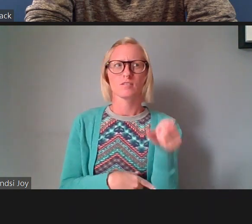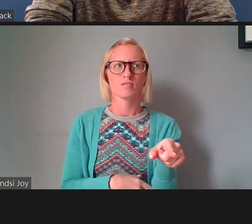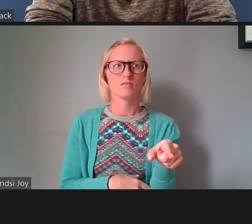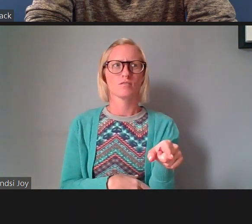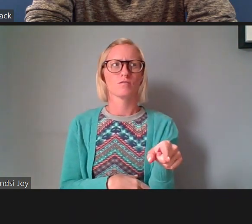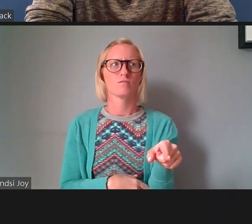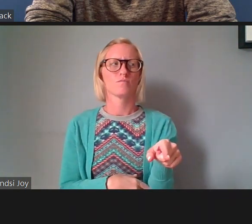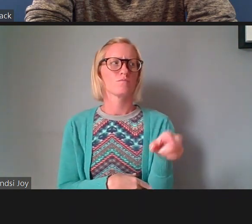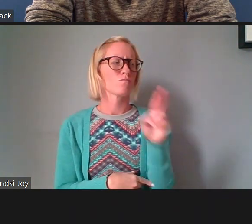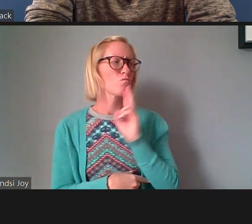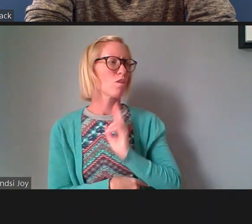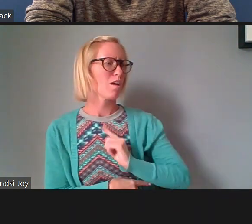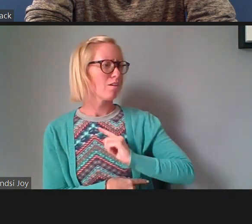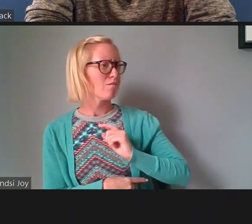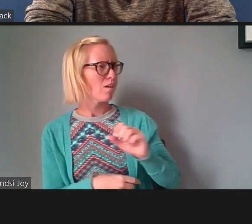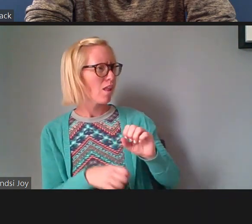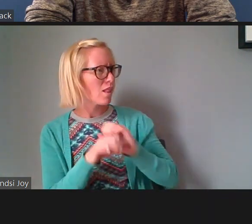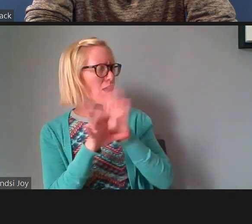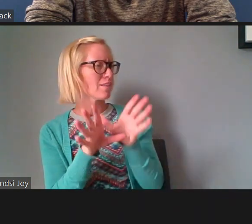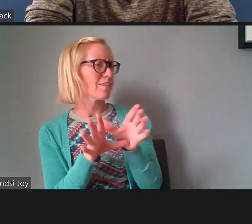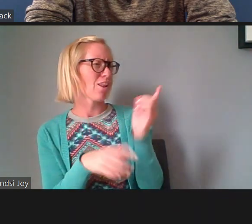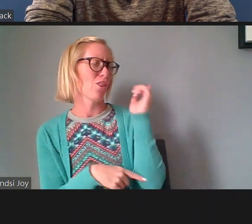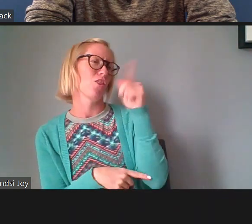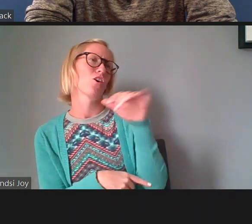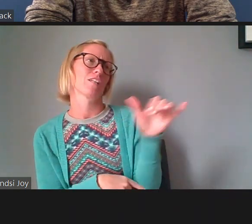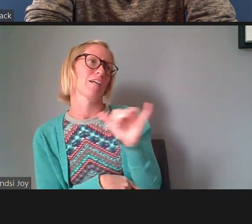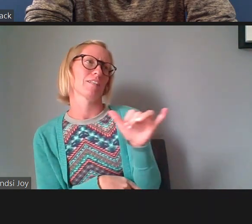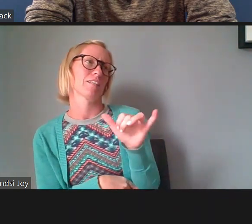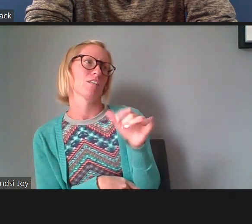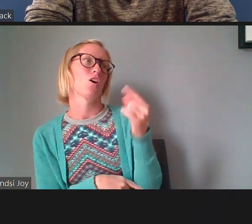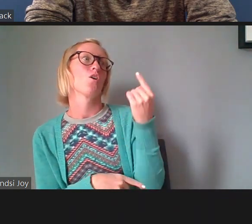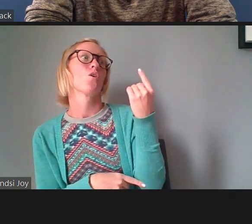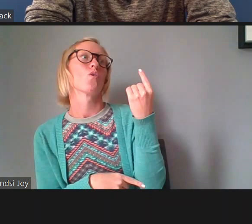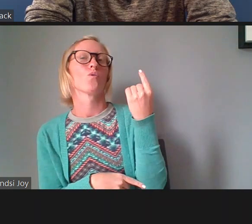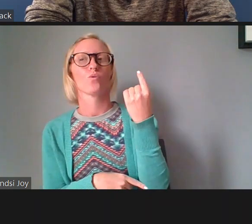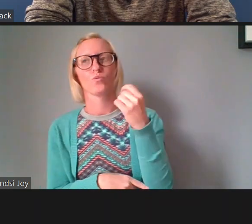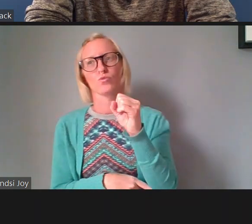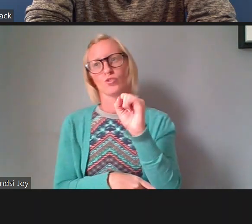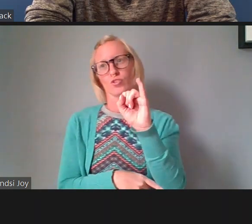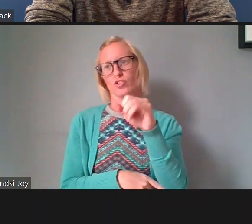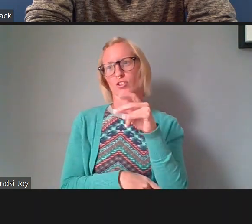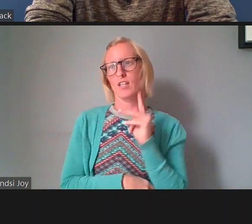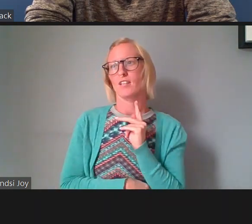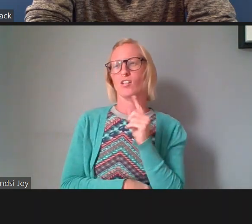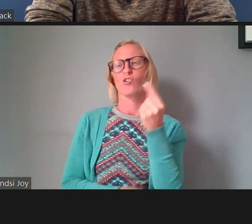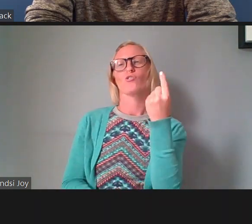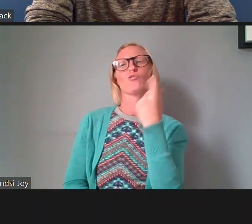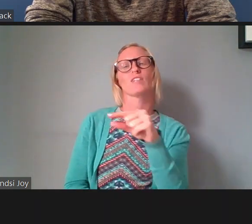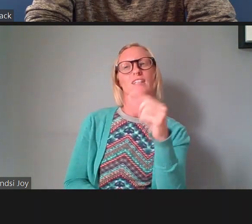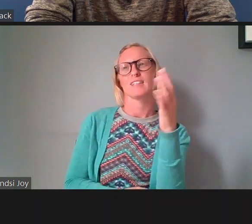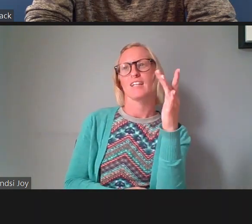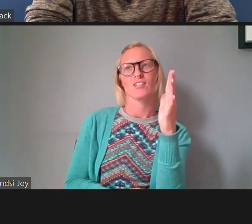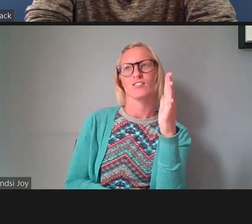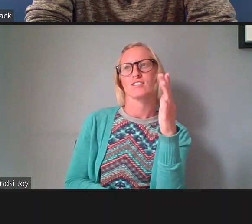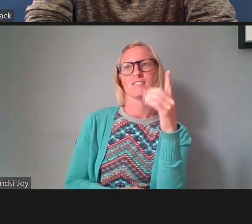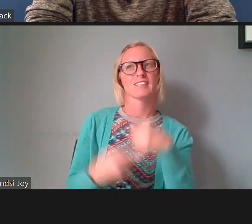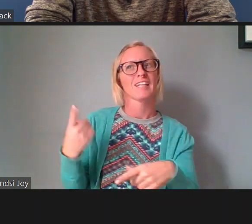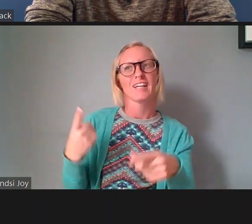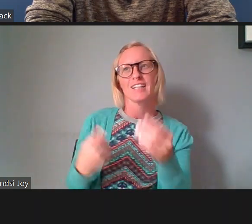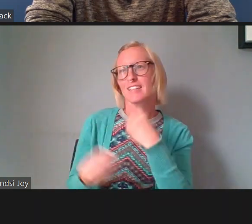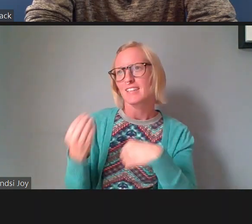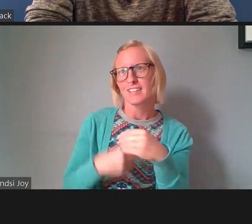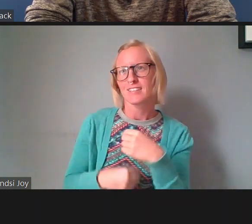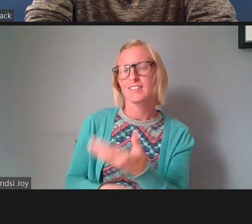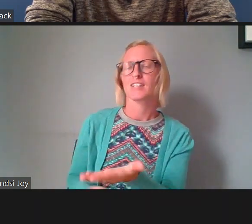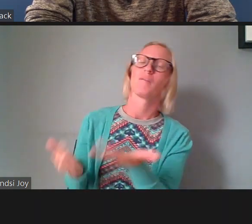look like candles. Green candles, said Jack contemptuously. We can't eat them. Come on.